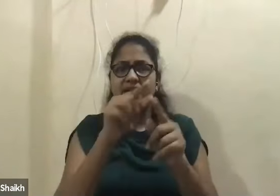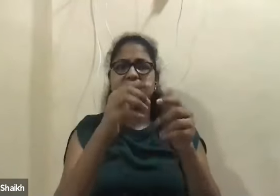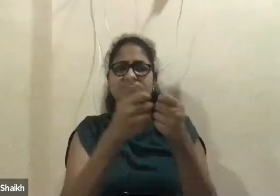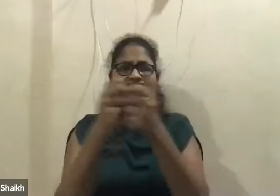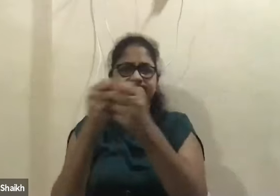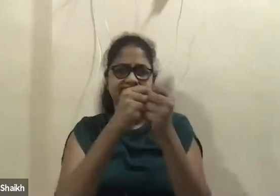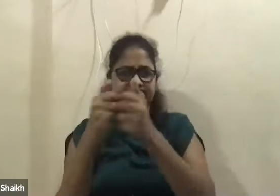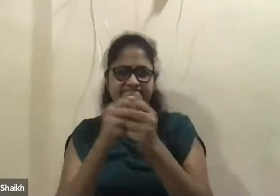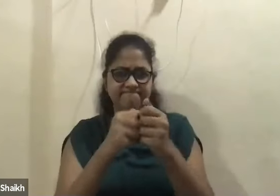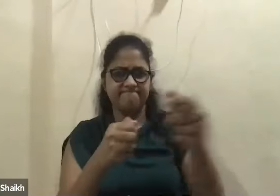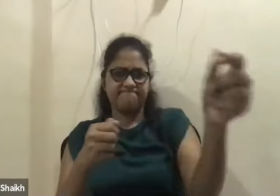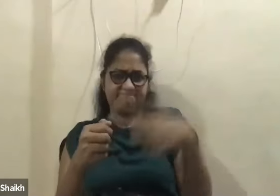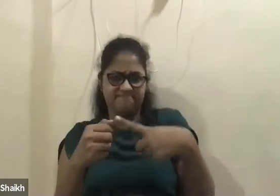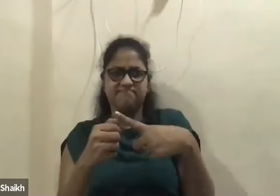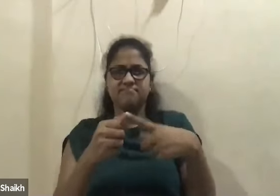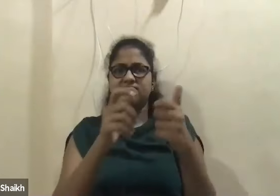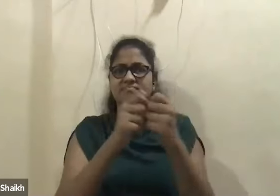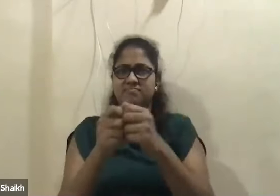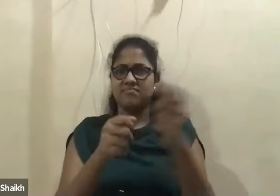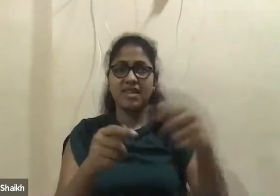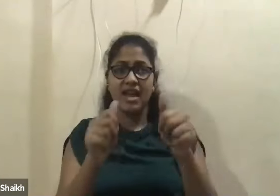Please. Yes. Anybody else? Alka, do you have a question? I think Alka has a